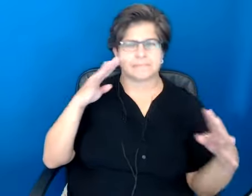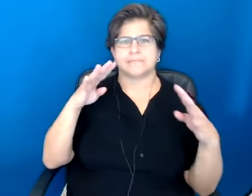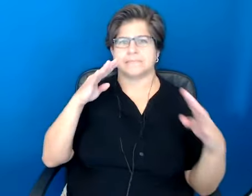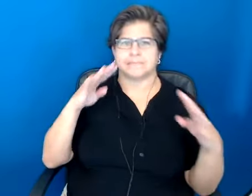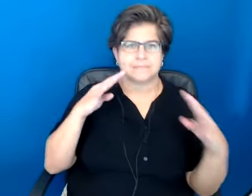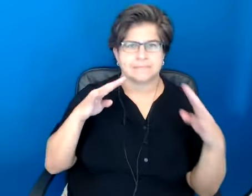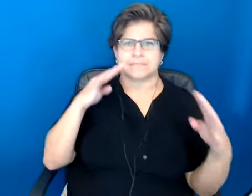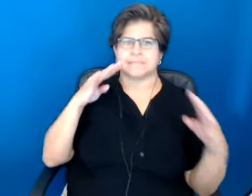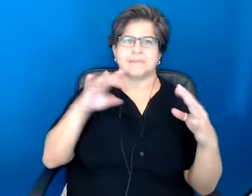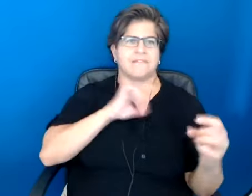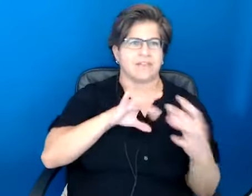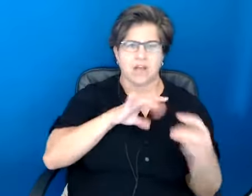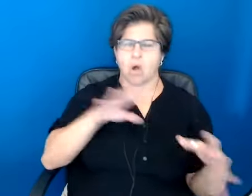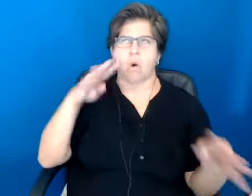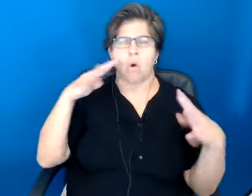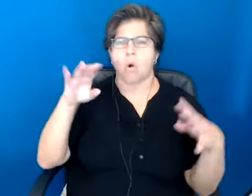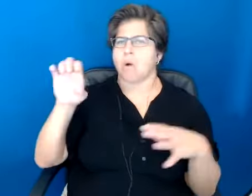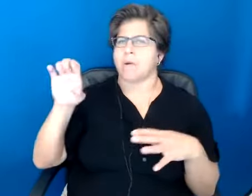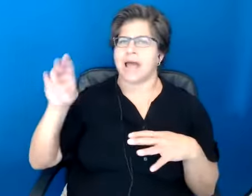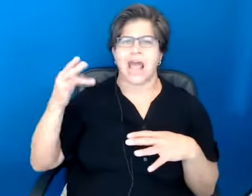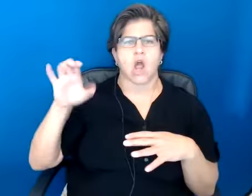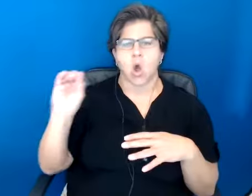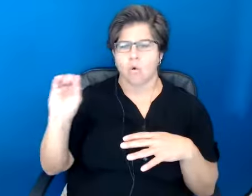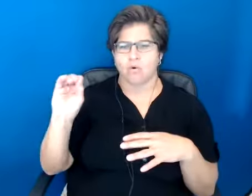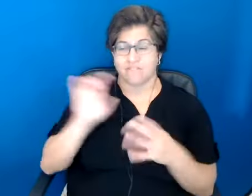Pat. A minute to